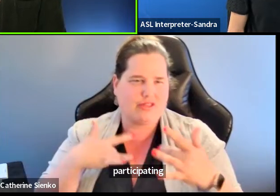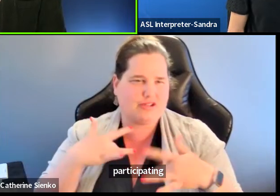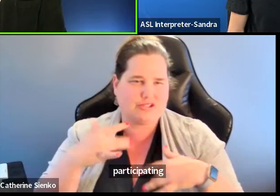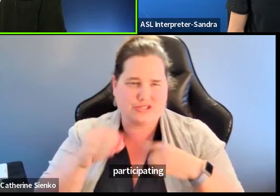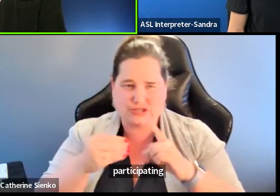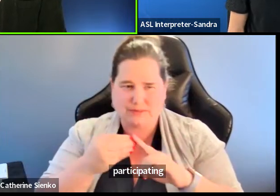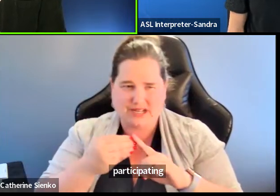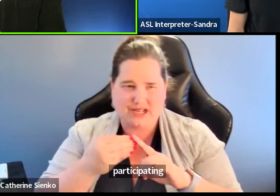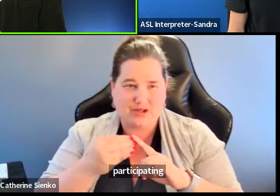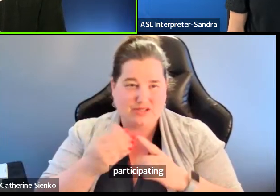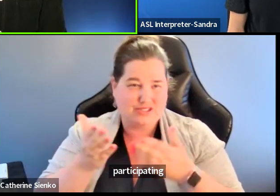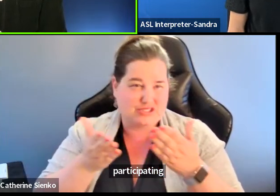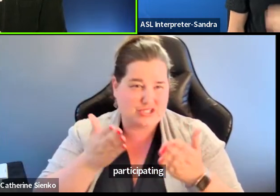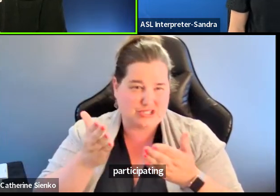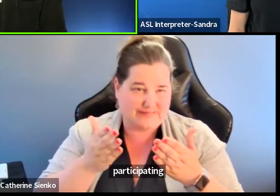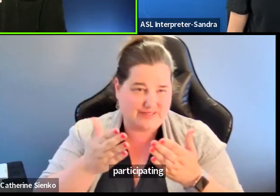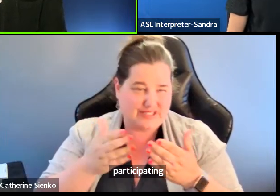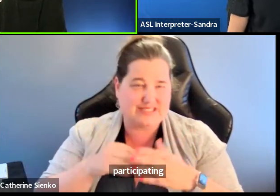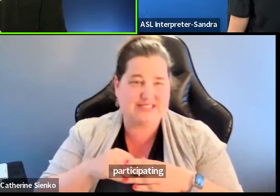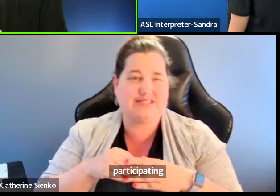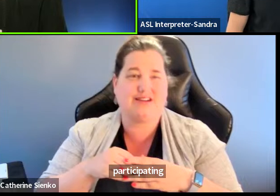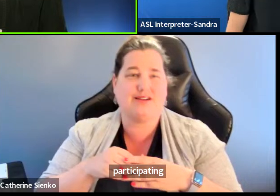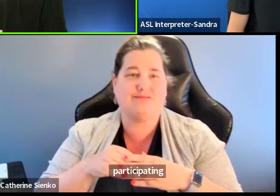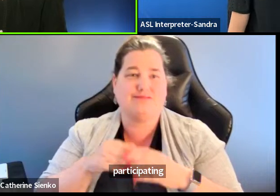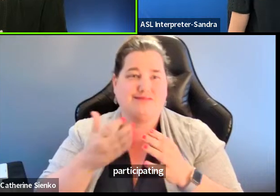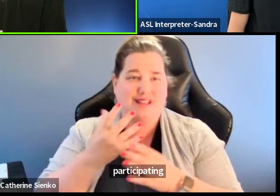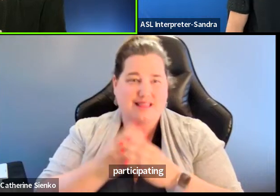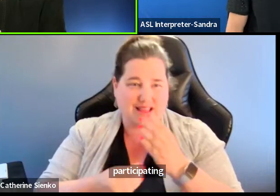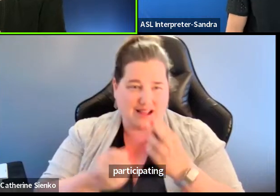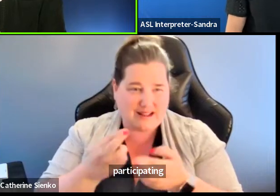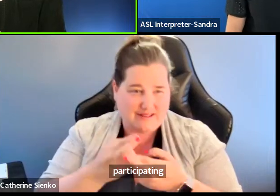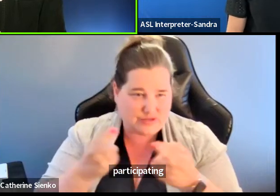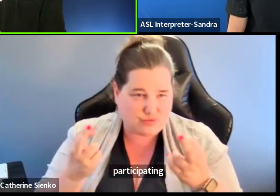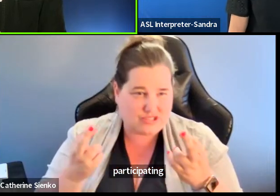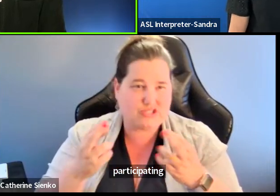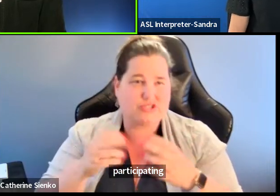individuals will be sharing public comments to let us know their